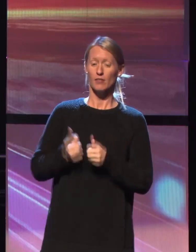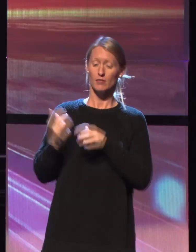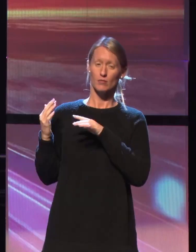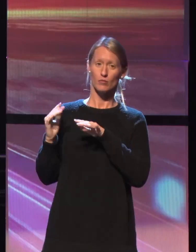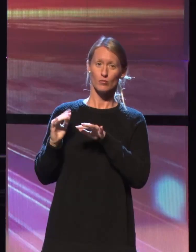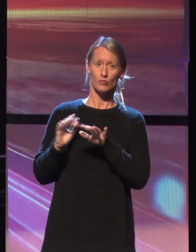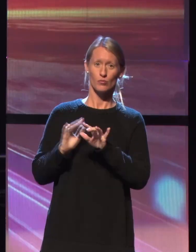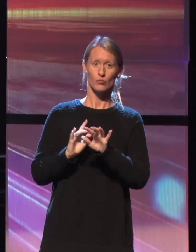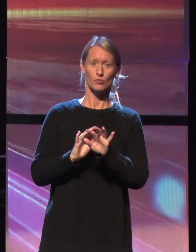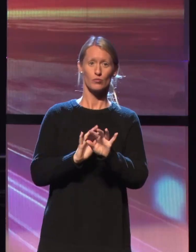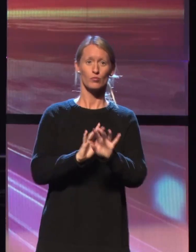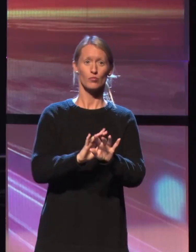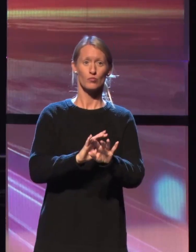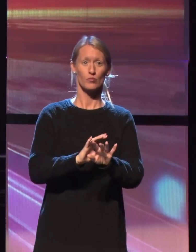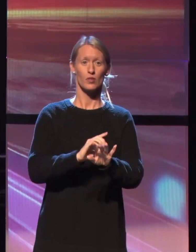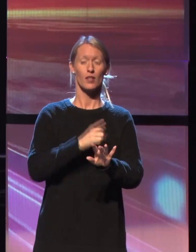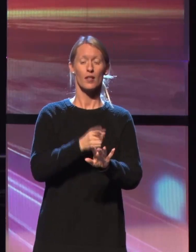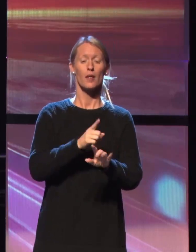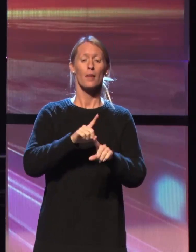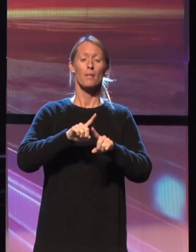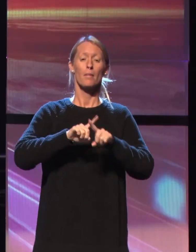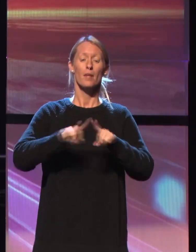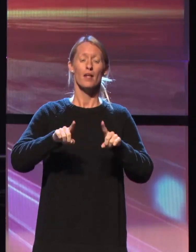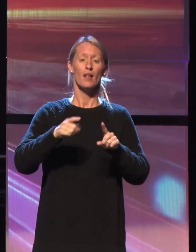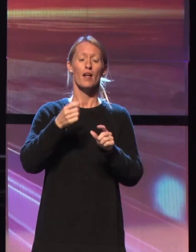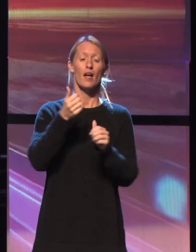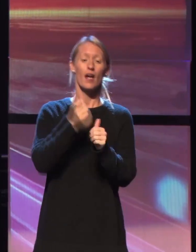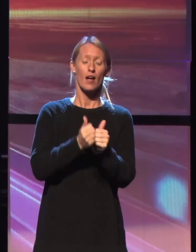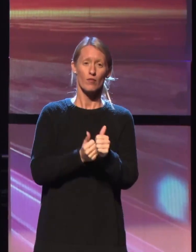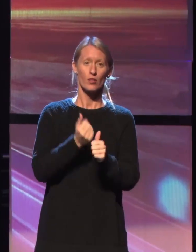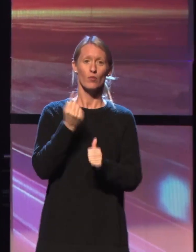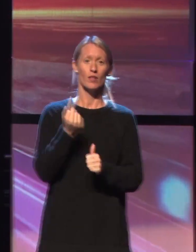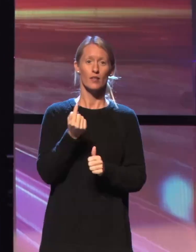city. But everybody benefits from the city.